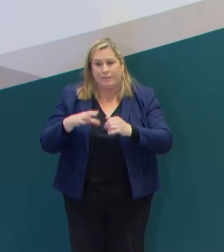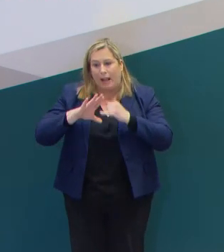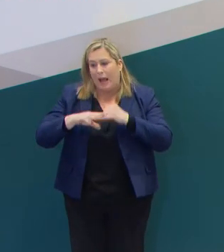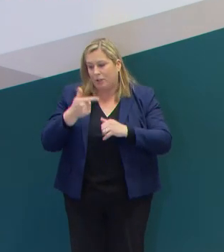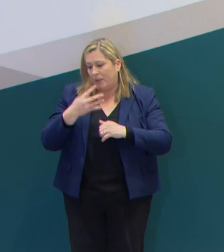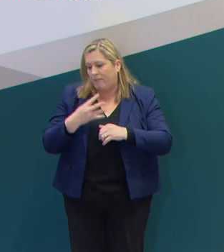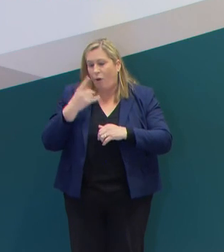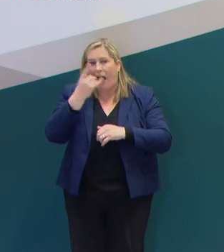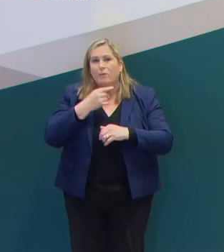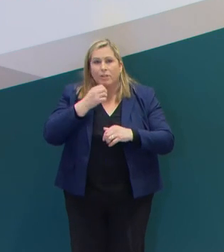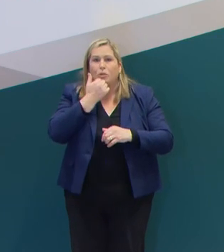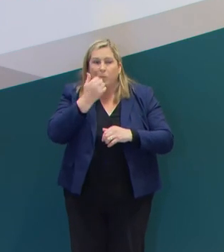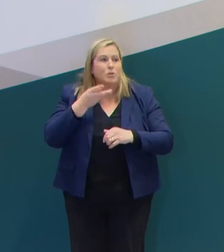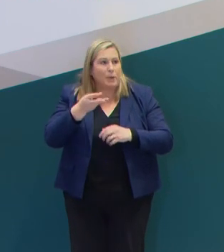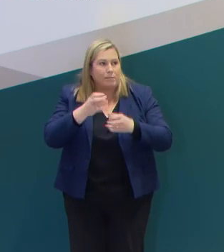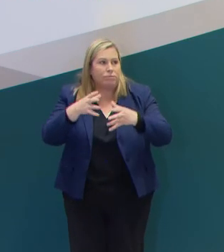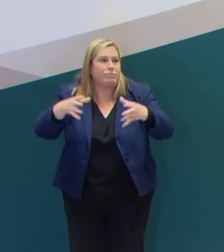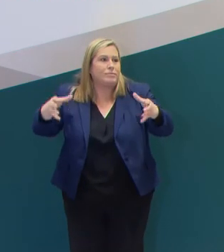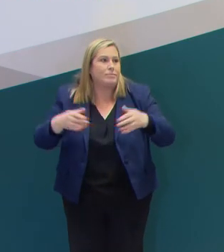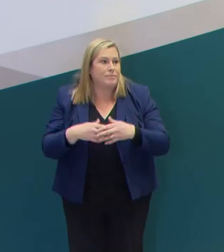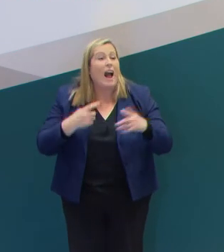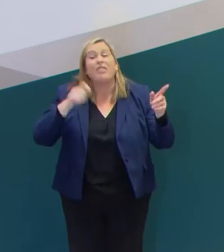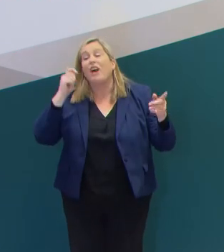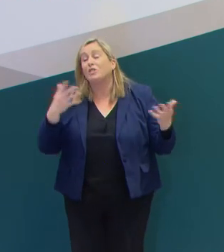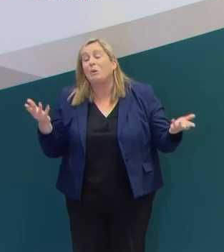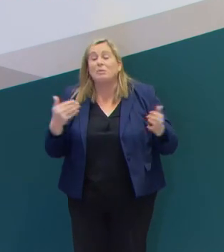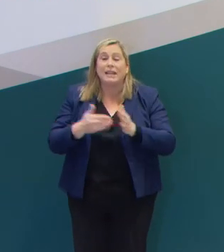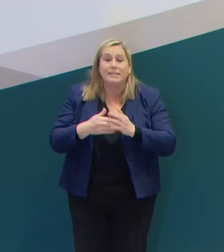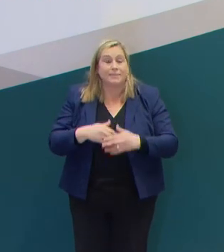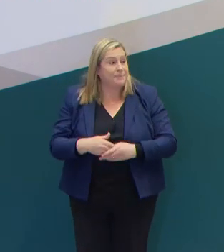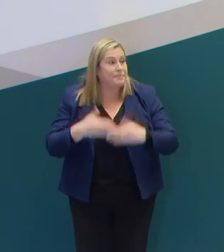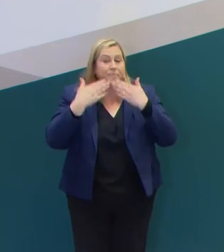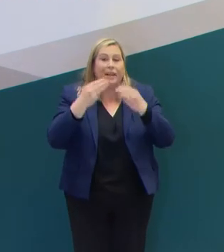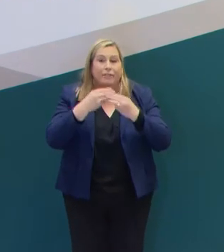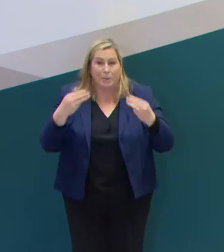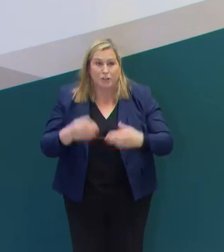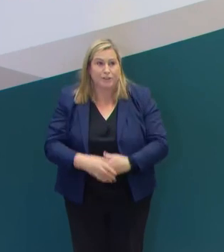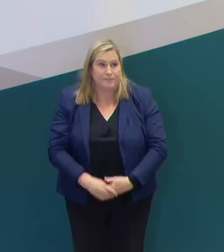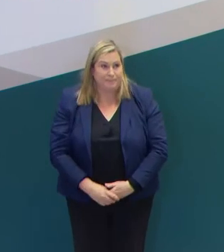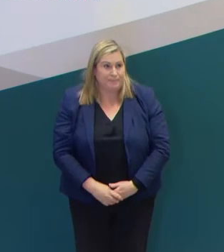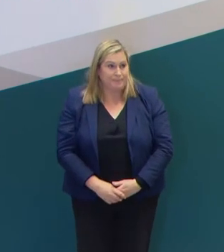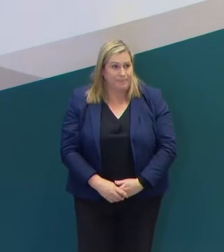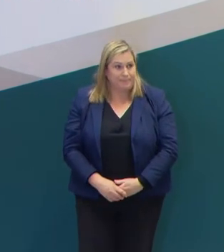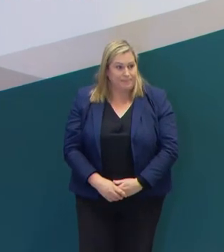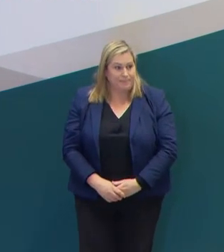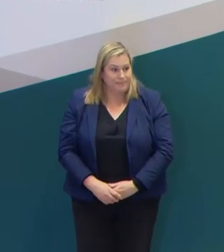24 hours, it will go up I figured small. as much, So but yeah. That's right. Thanks. Okay, thank you very much.